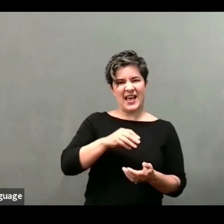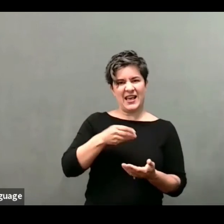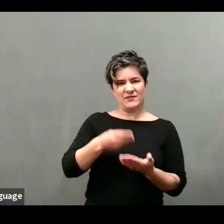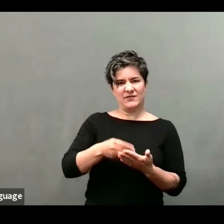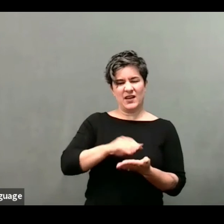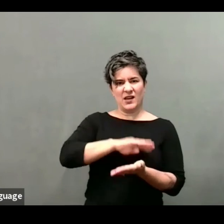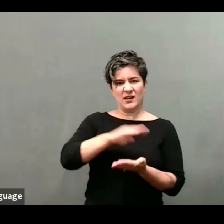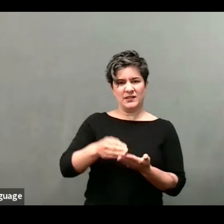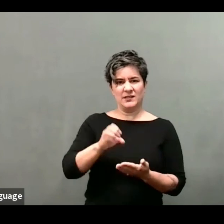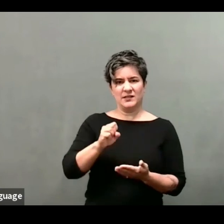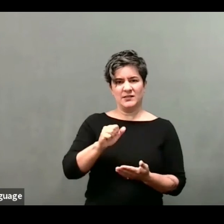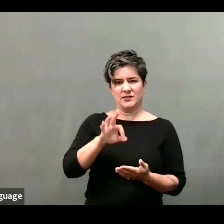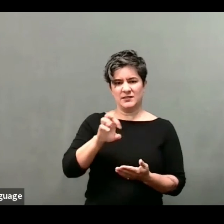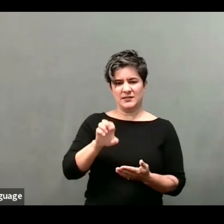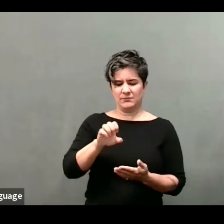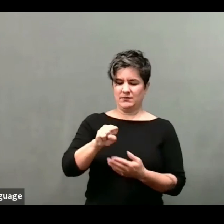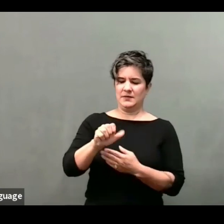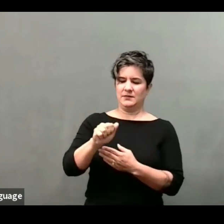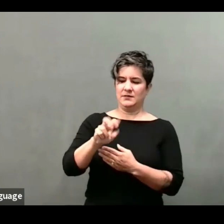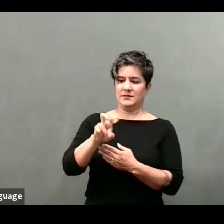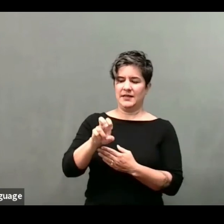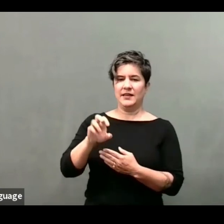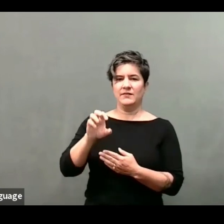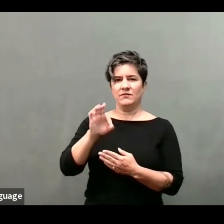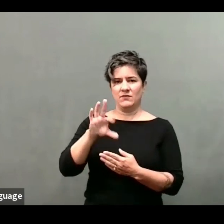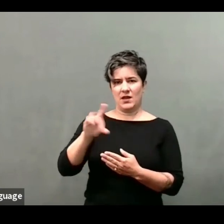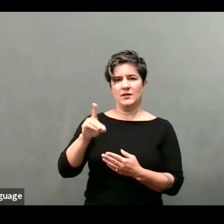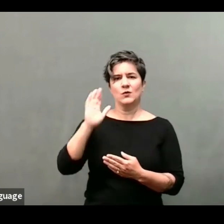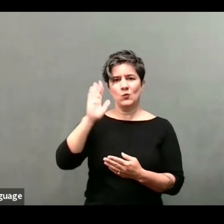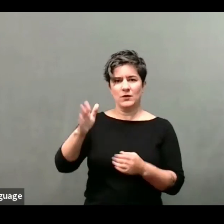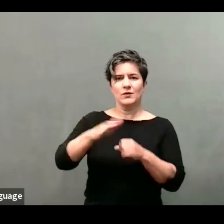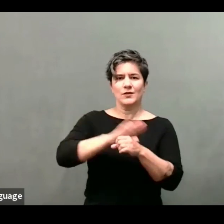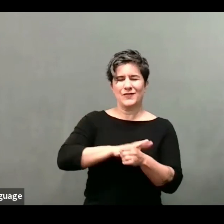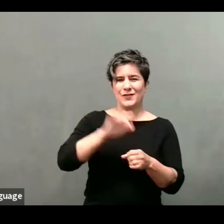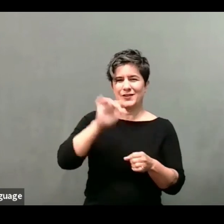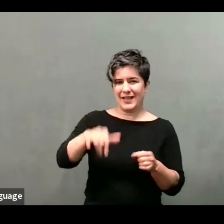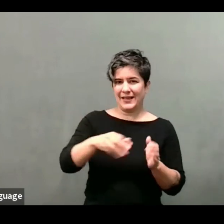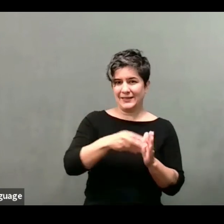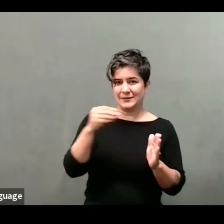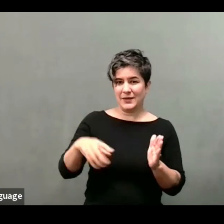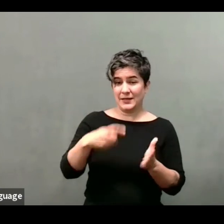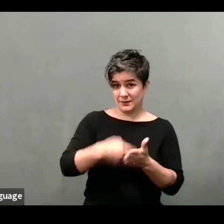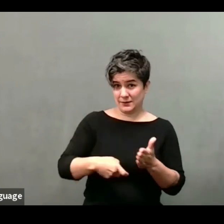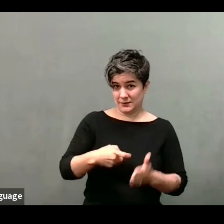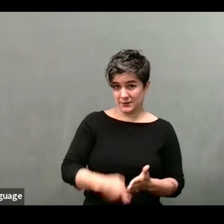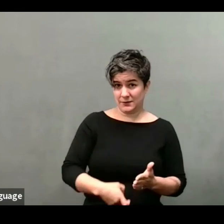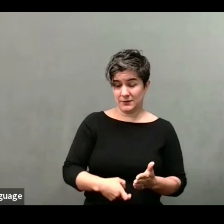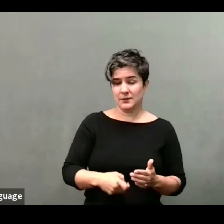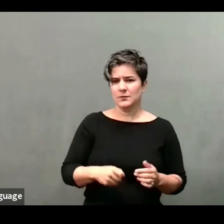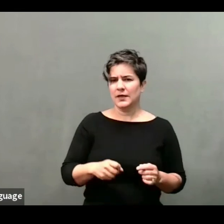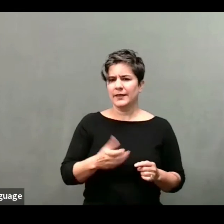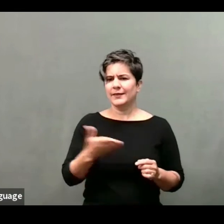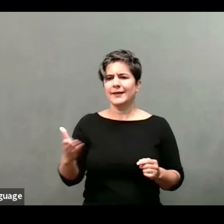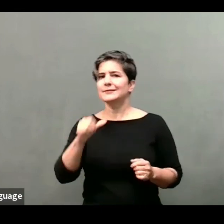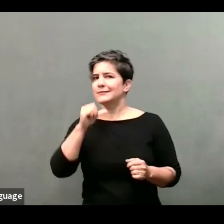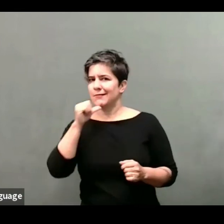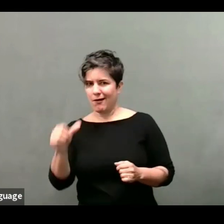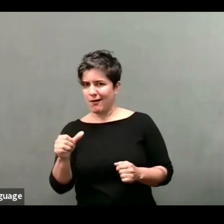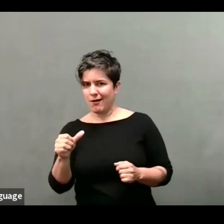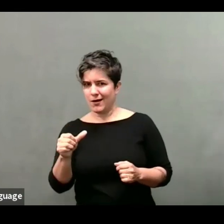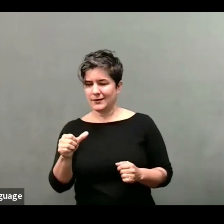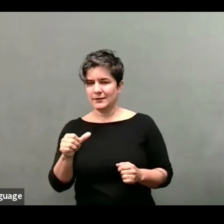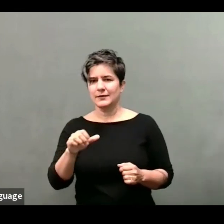well, which is fairly new. That wasn't always the case. But again, what isn't covered are